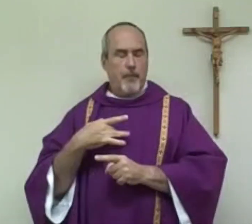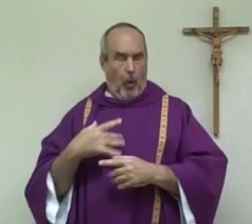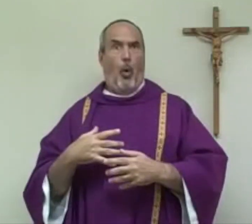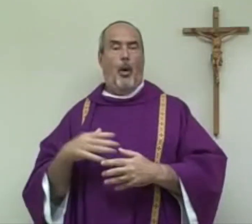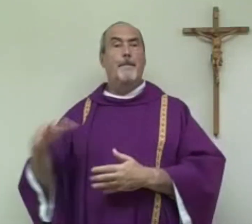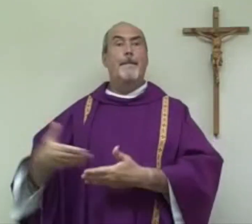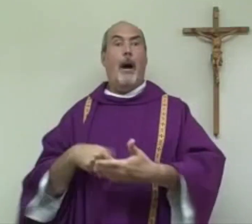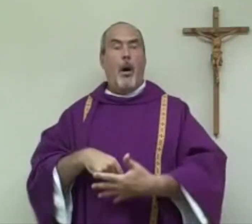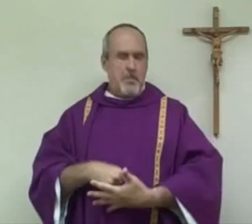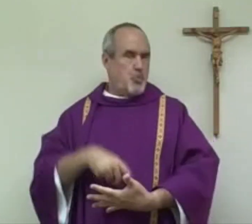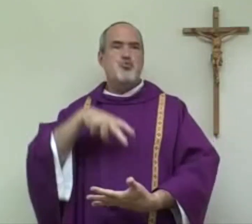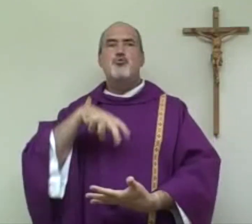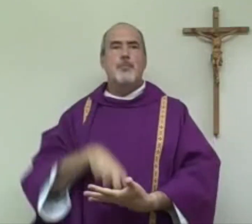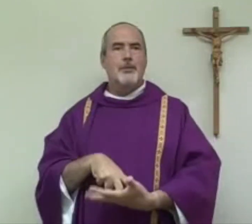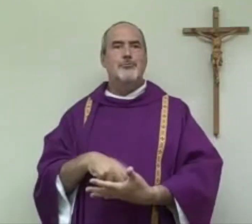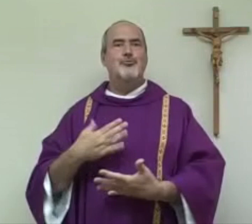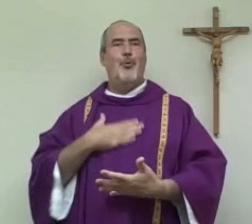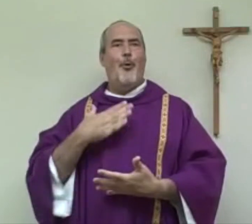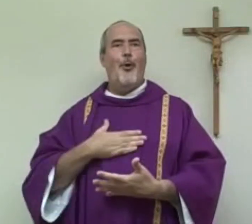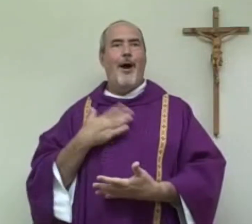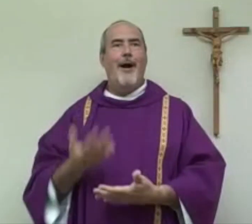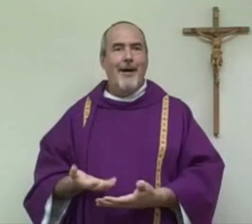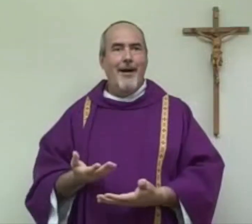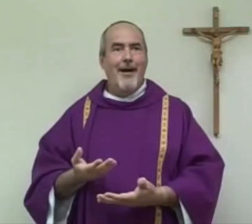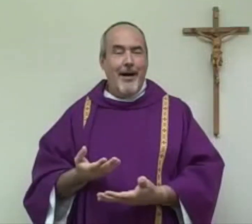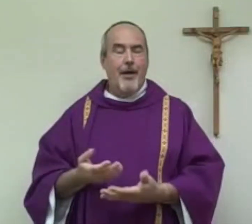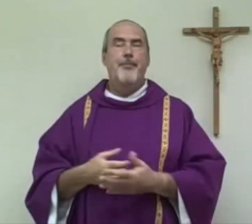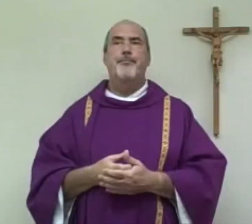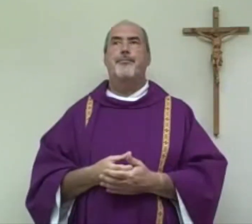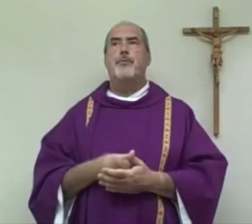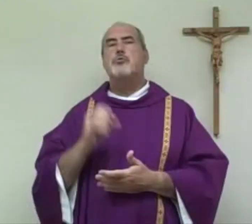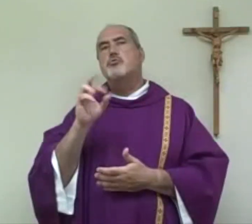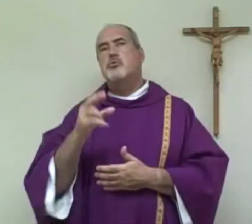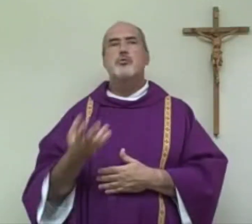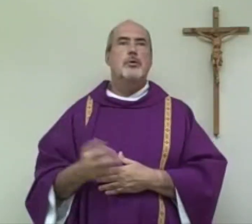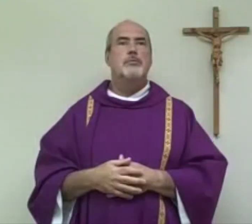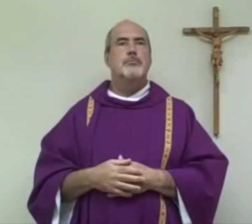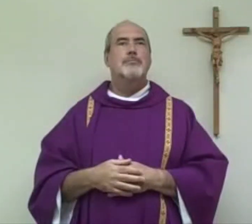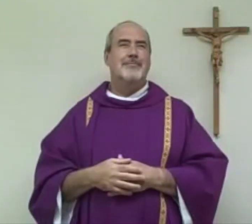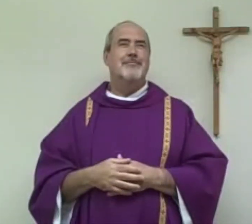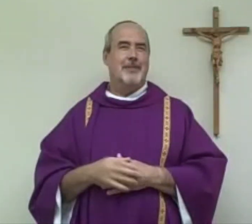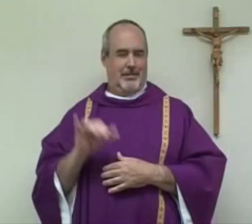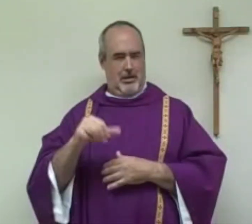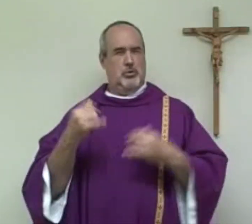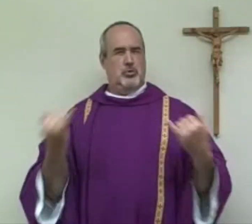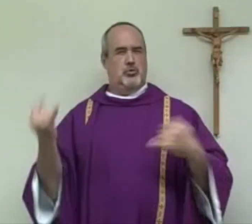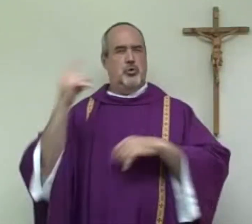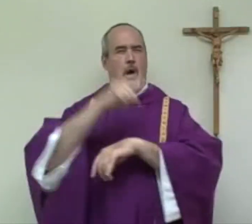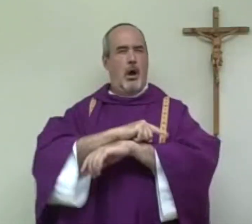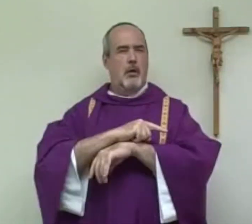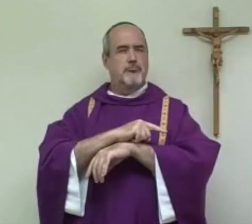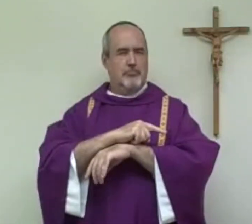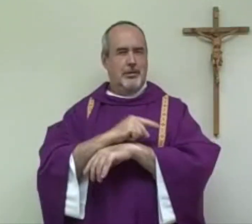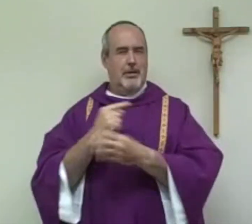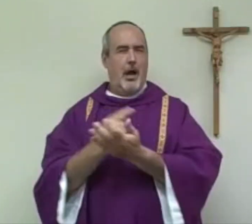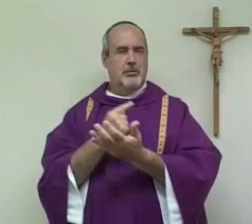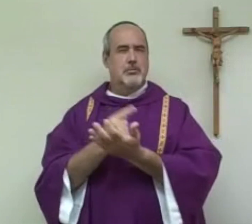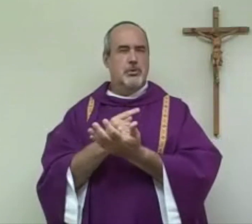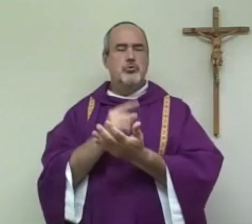they meet, the baby jumps in Elizabeth's belly with joy. So that's kind of interesting. And